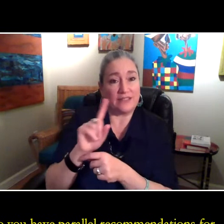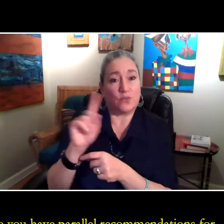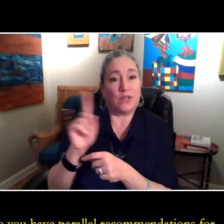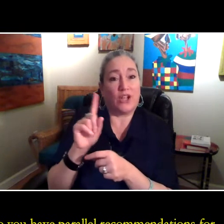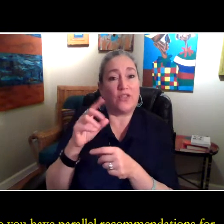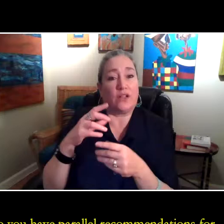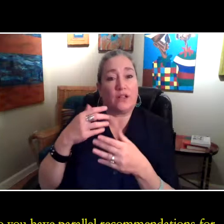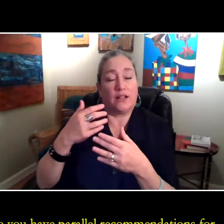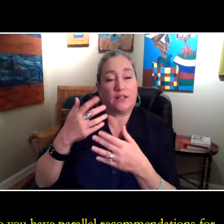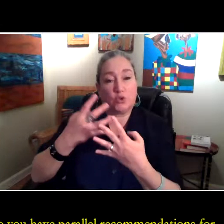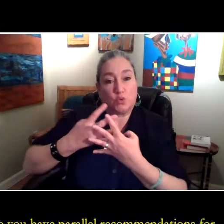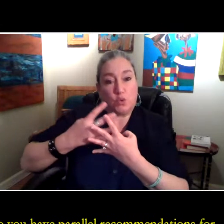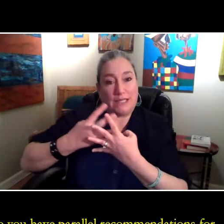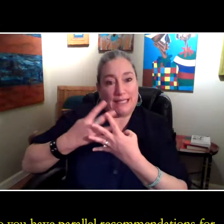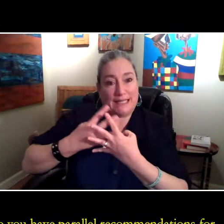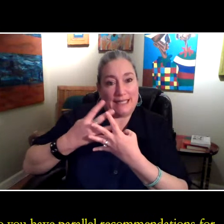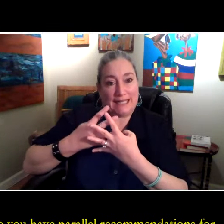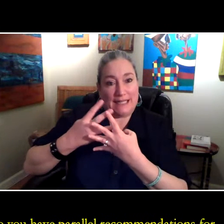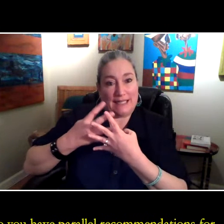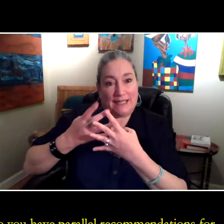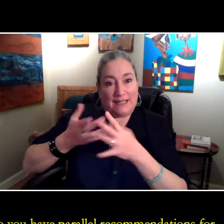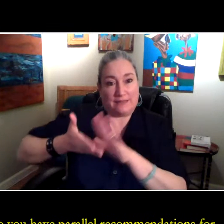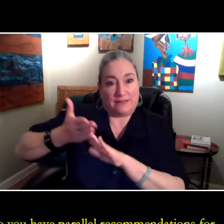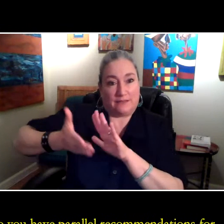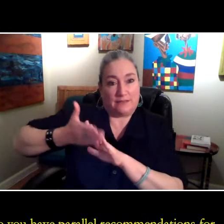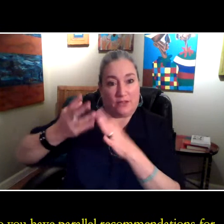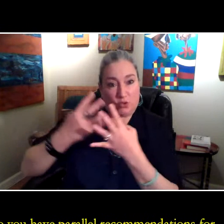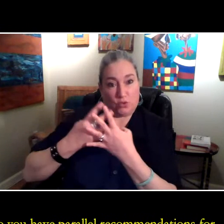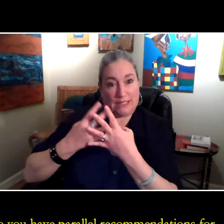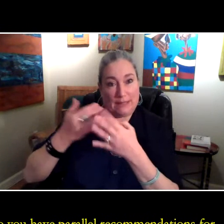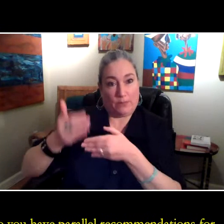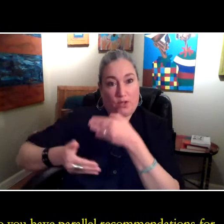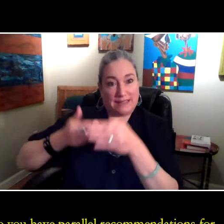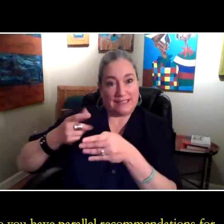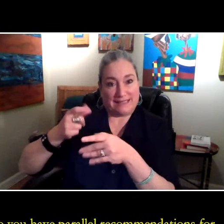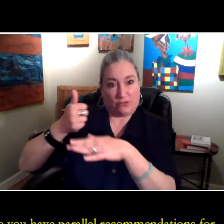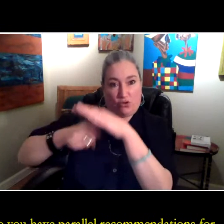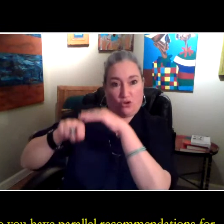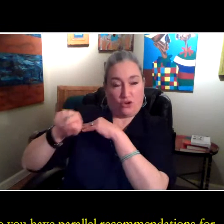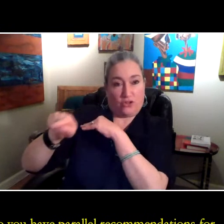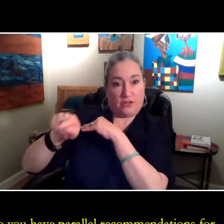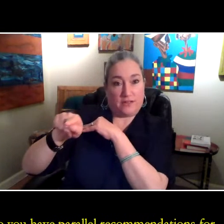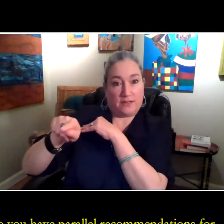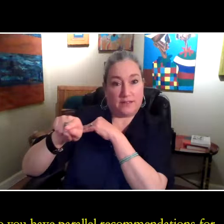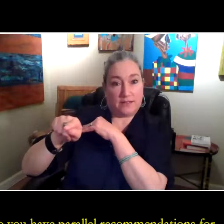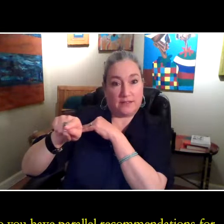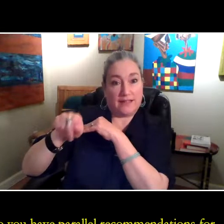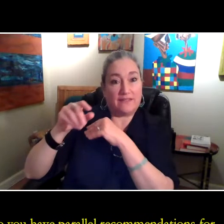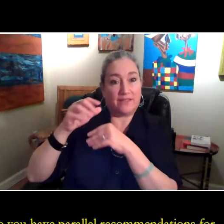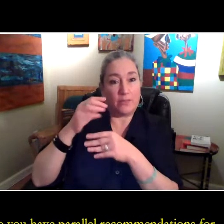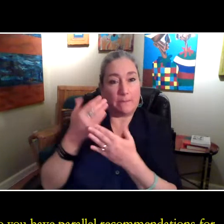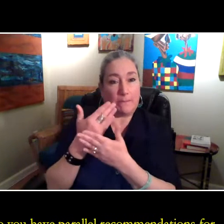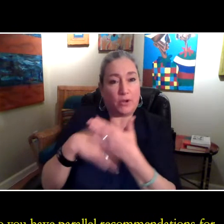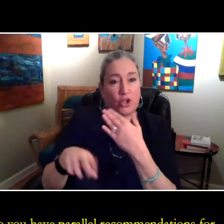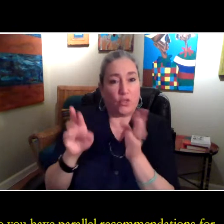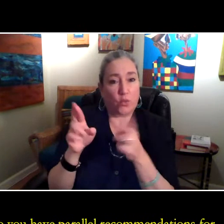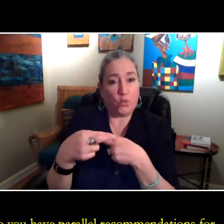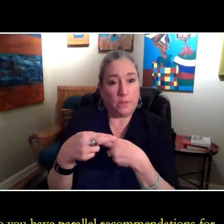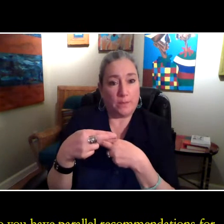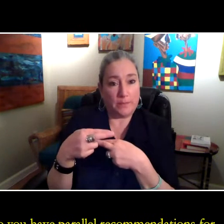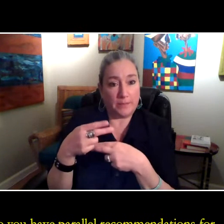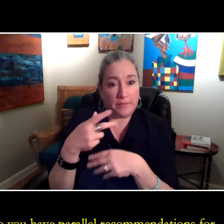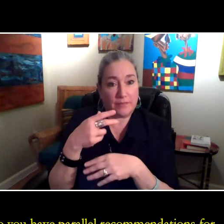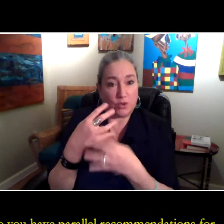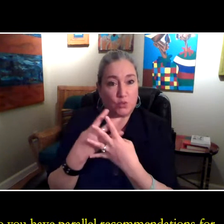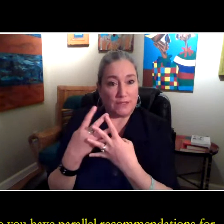with the Department of Healthcare Services, that is where screening is happening, that the screening